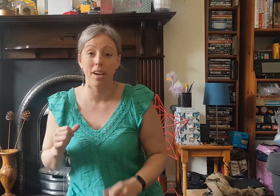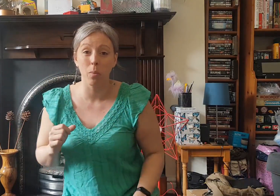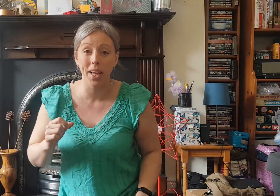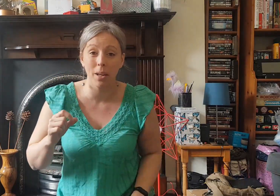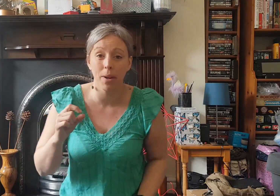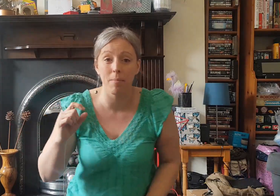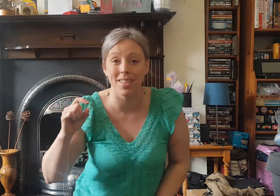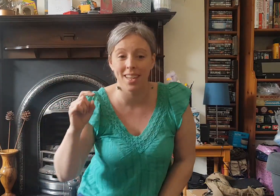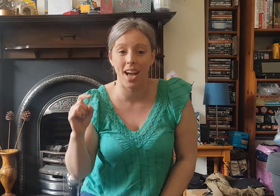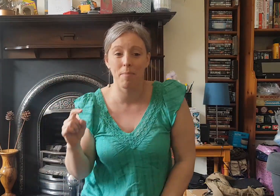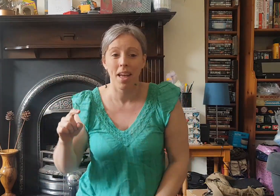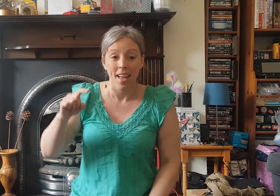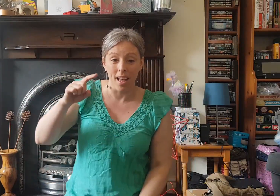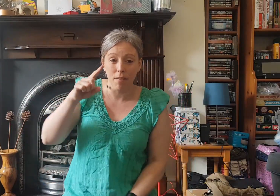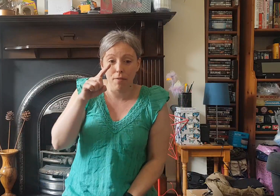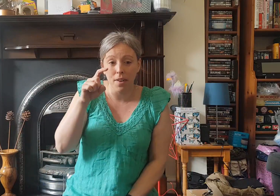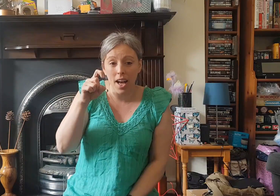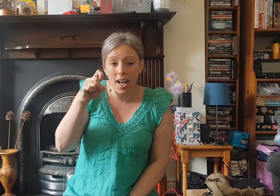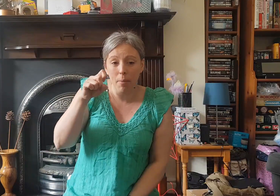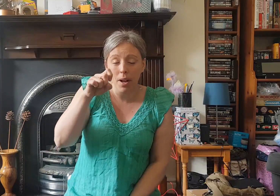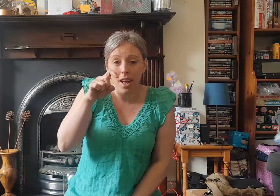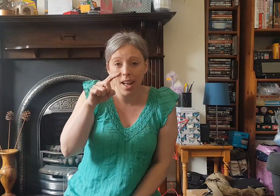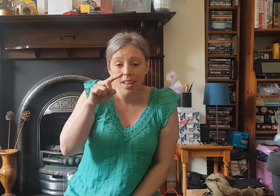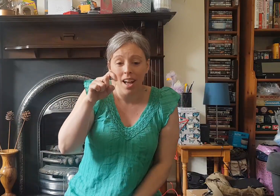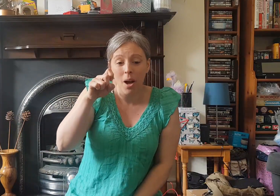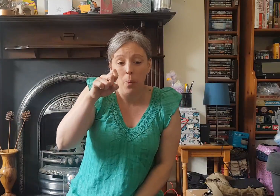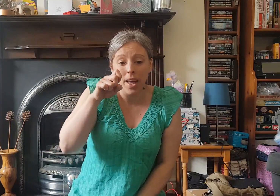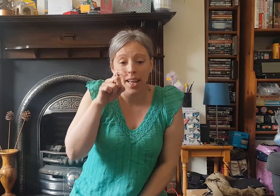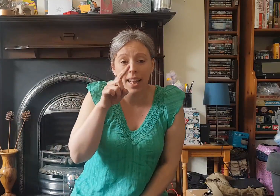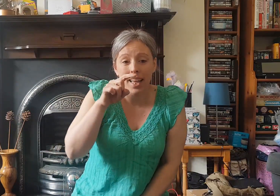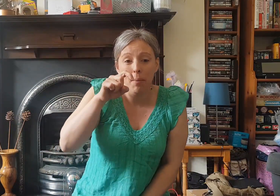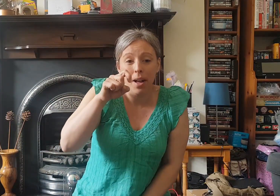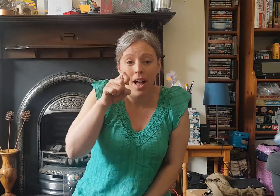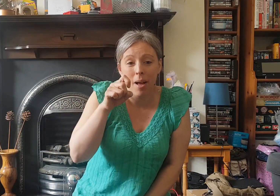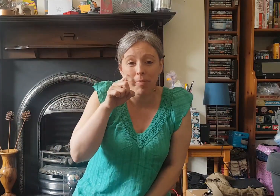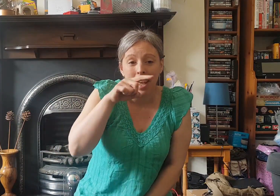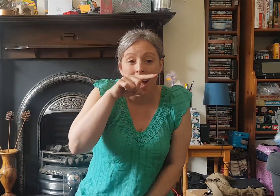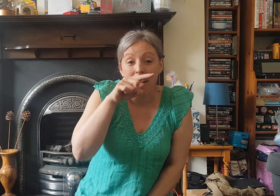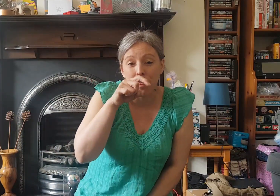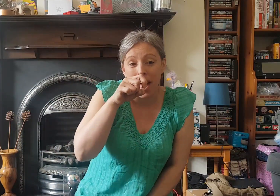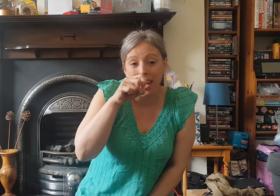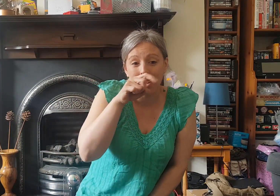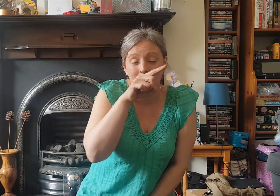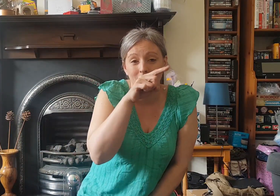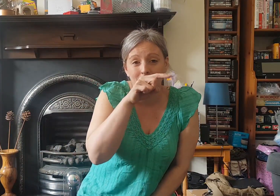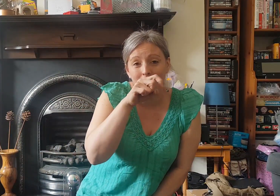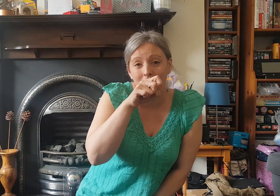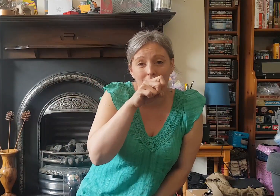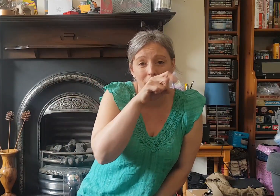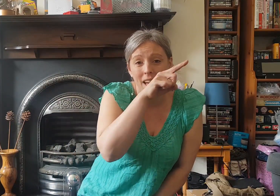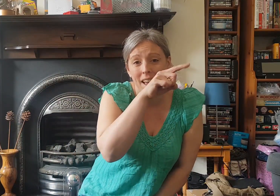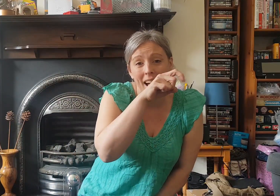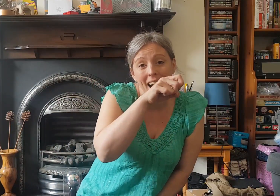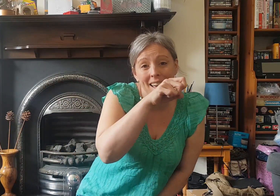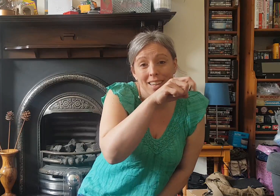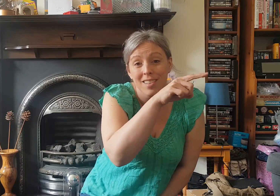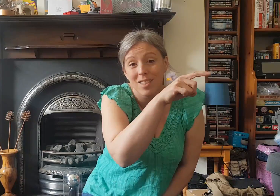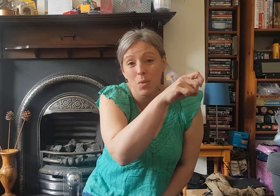weekly word this time if i were a wiggly word i thank you lord that i could slam